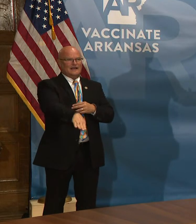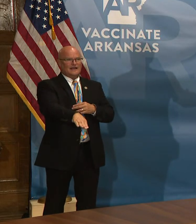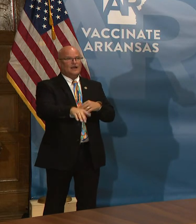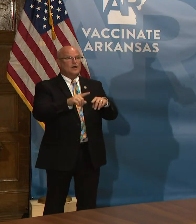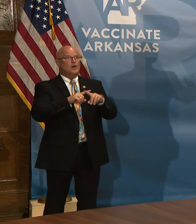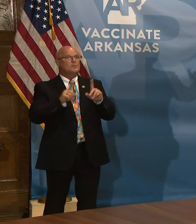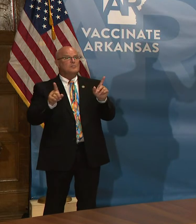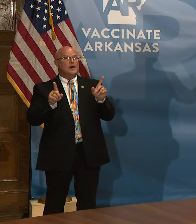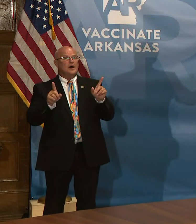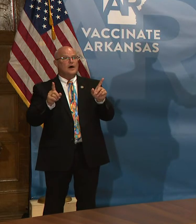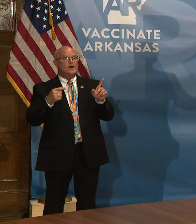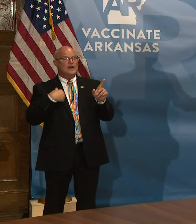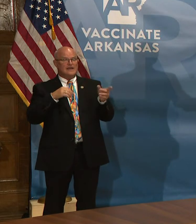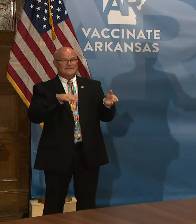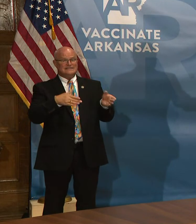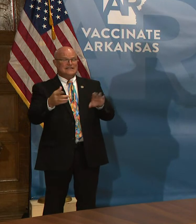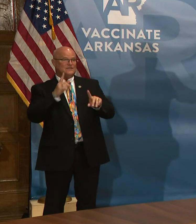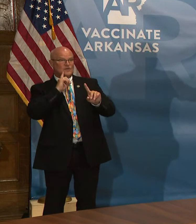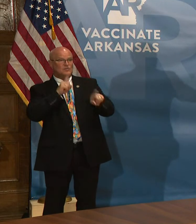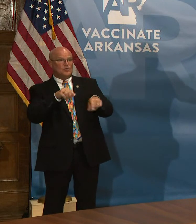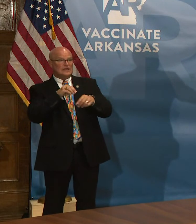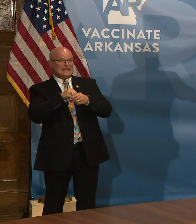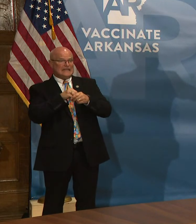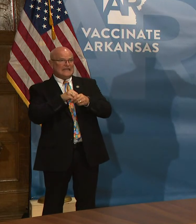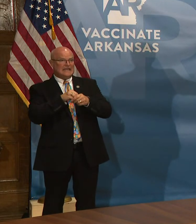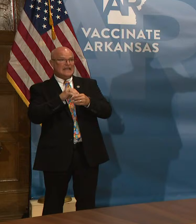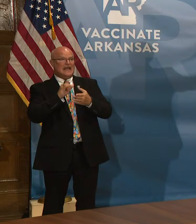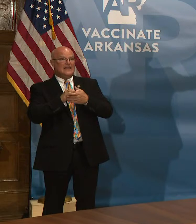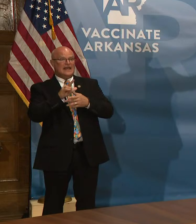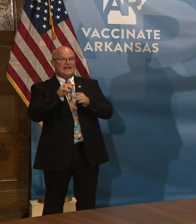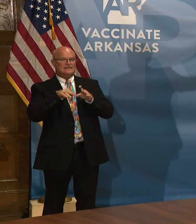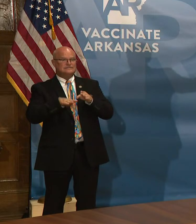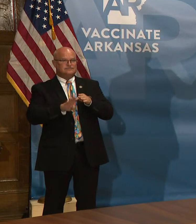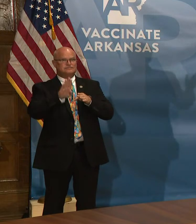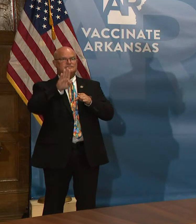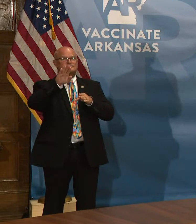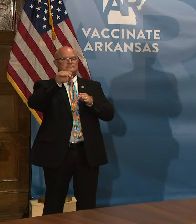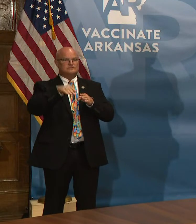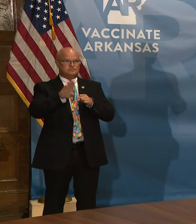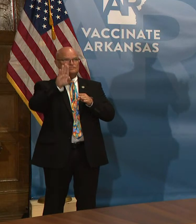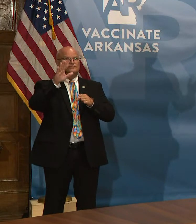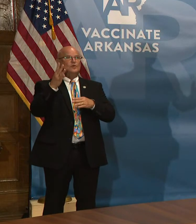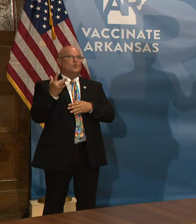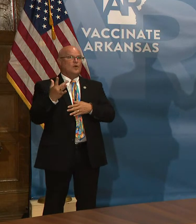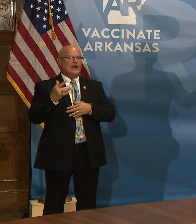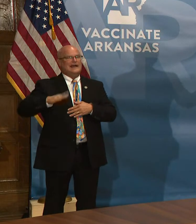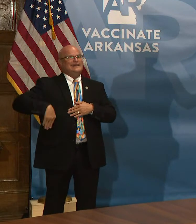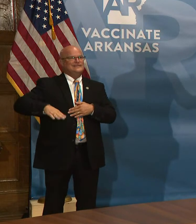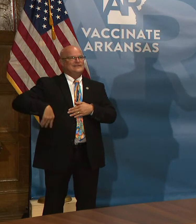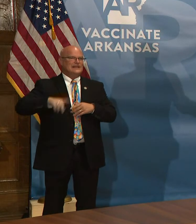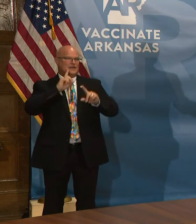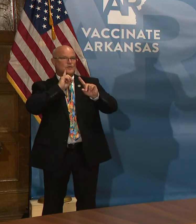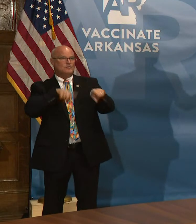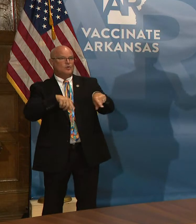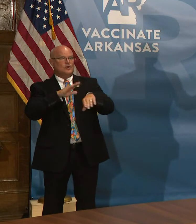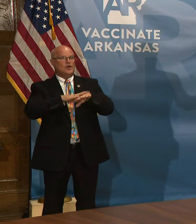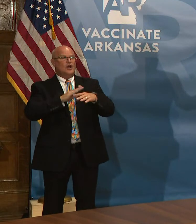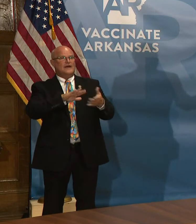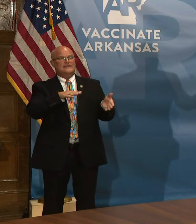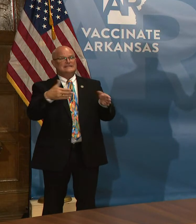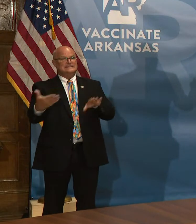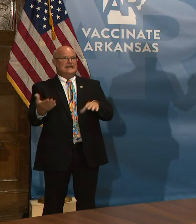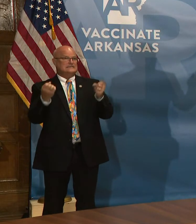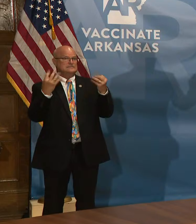we get deaths that reported in, that line will go up because they're late reporting on the deaths